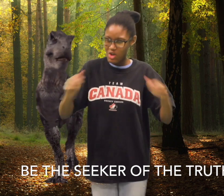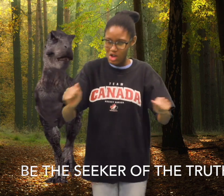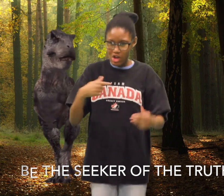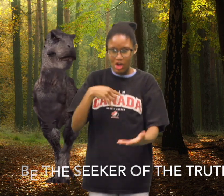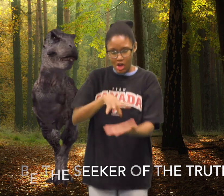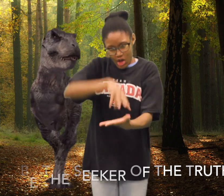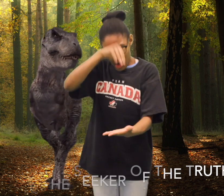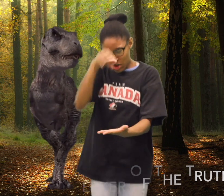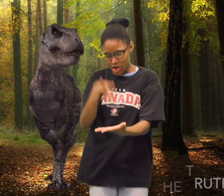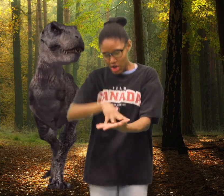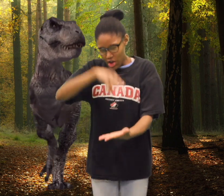seeker of the